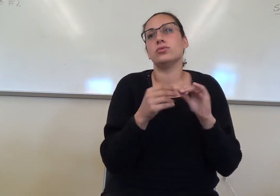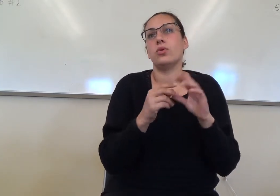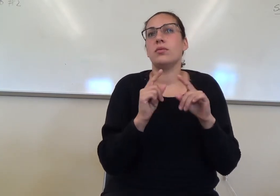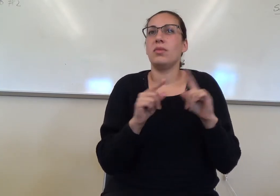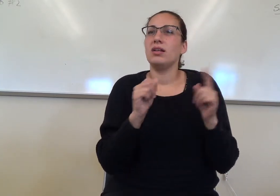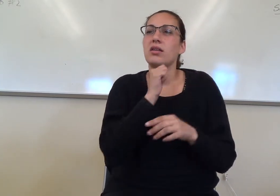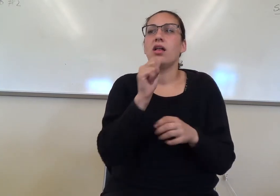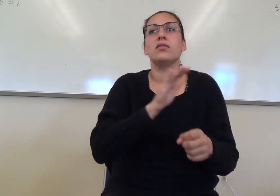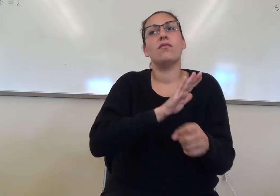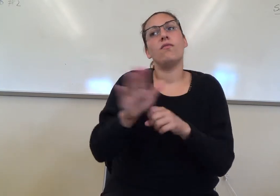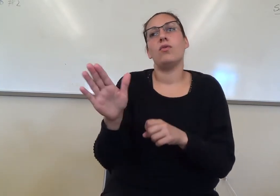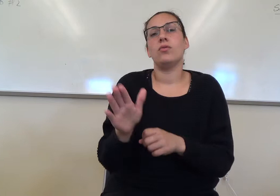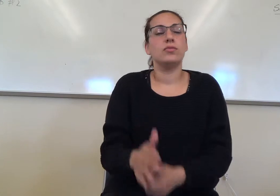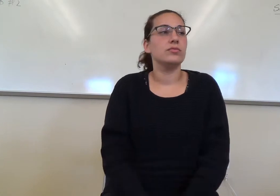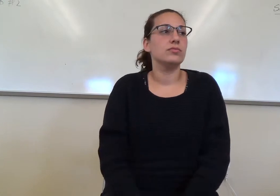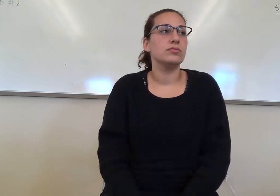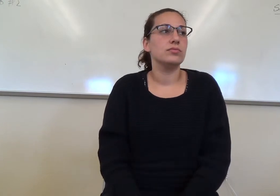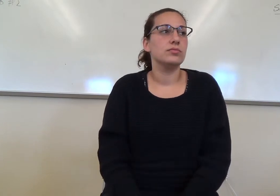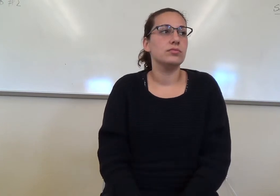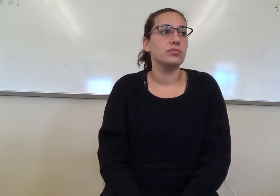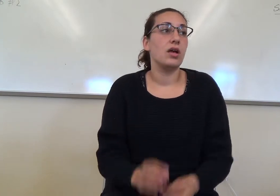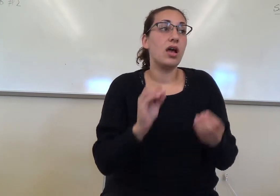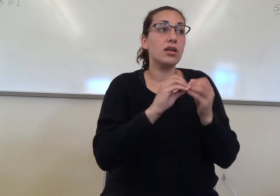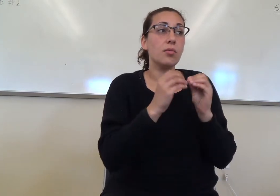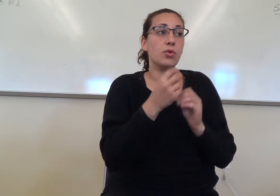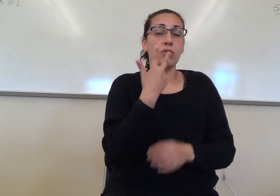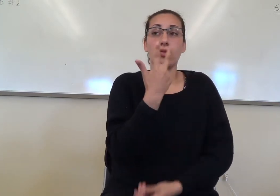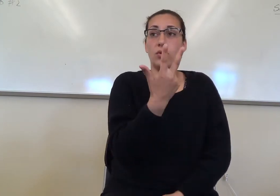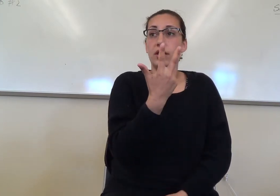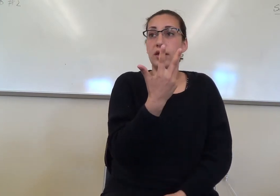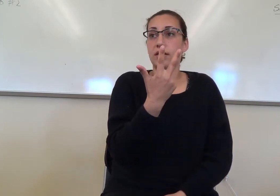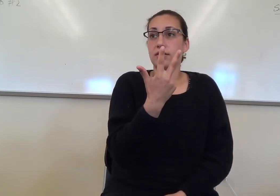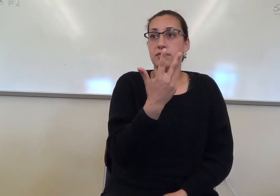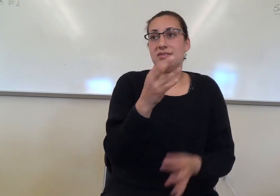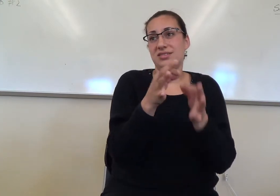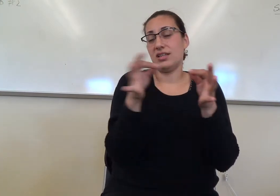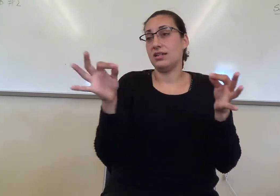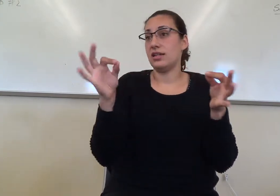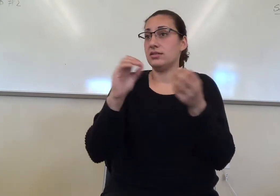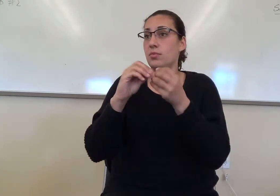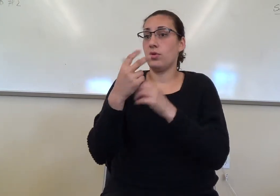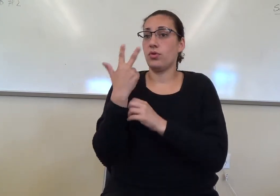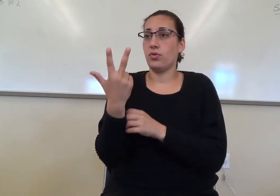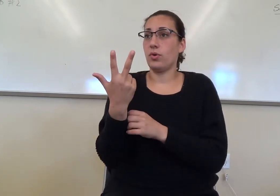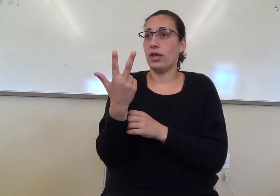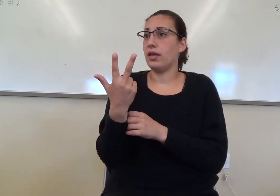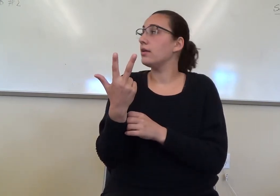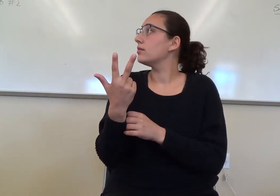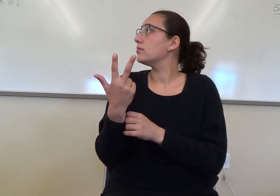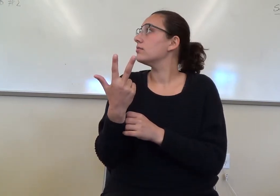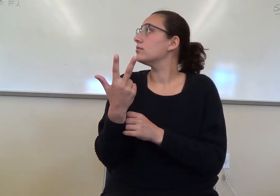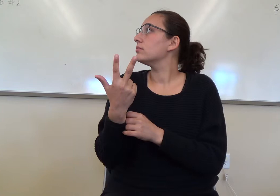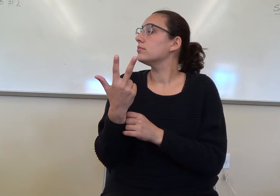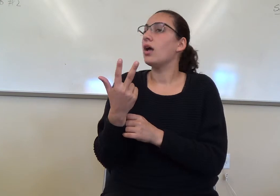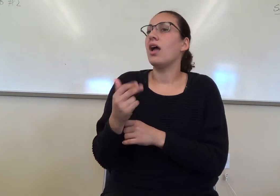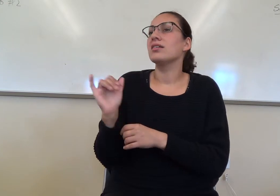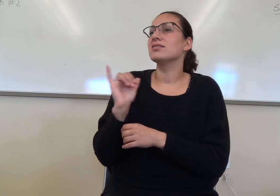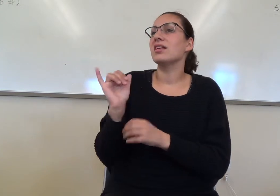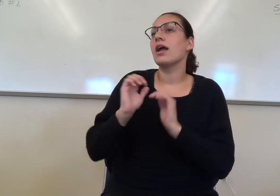Sentence 3 is another word, another way to say this. This is how you chunk. You